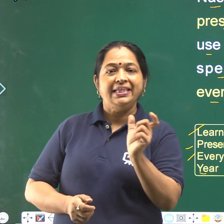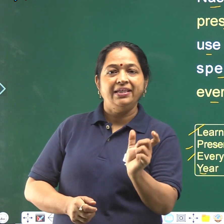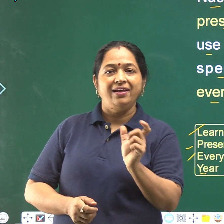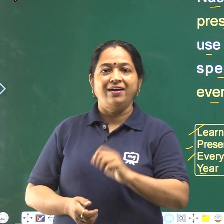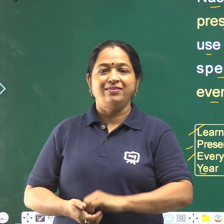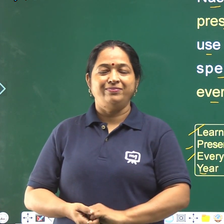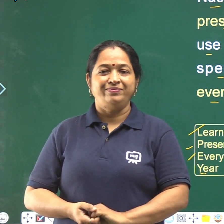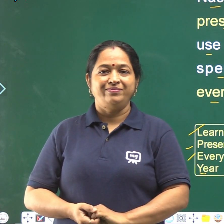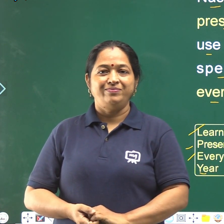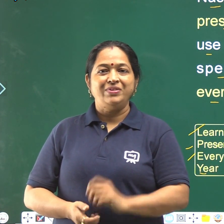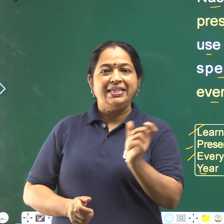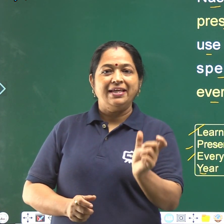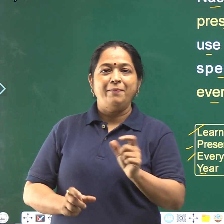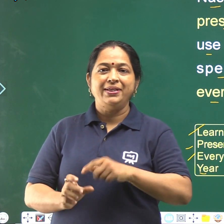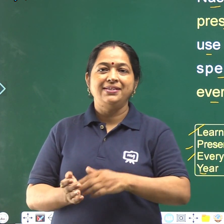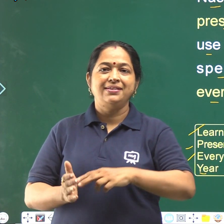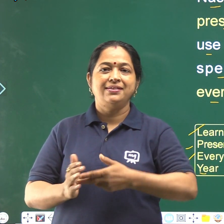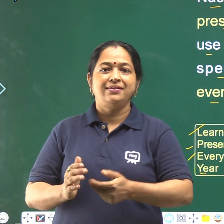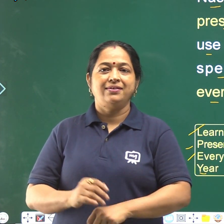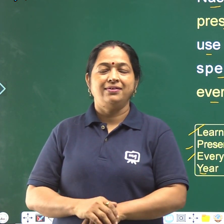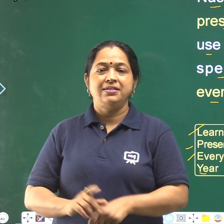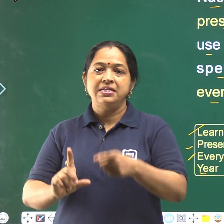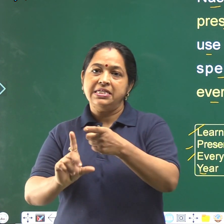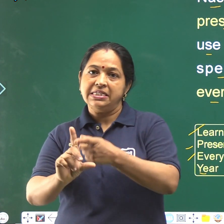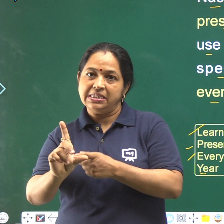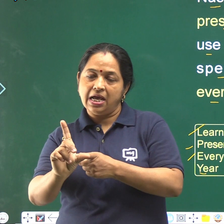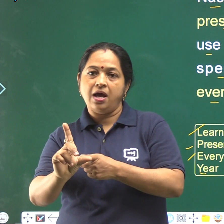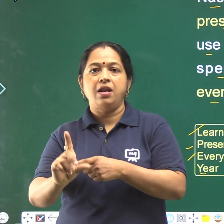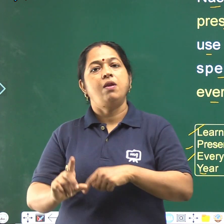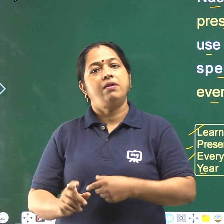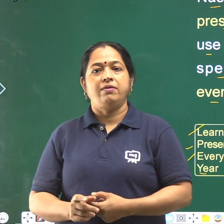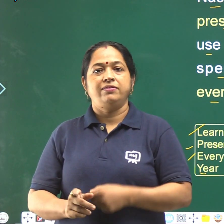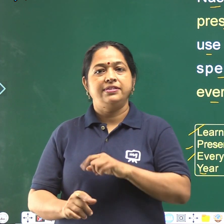Year. Year means saal ya vars.